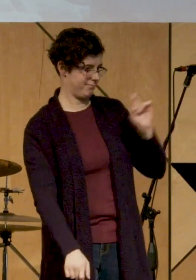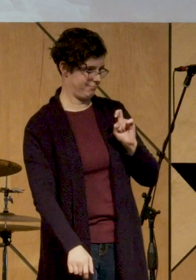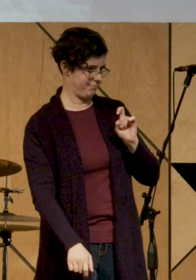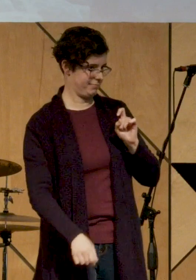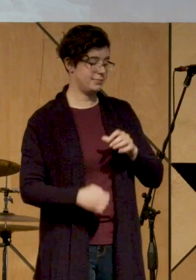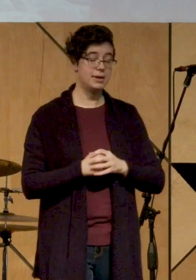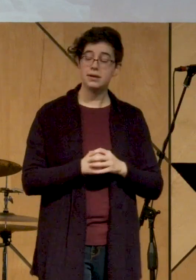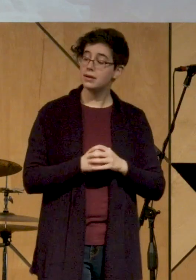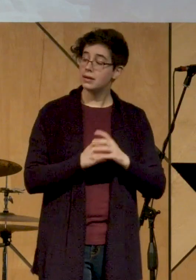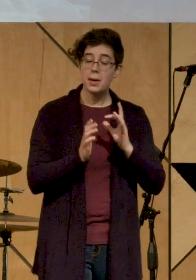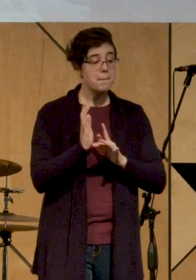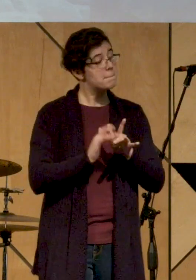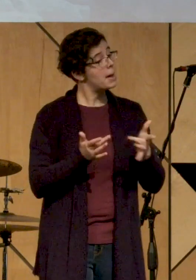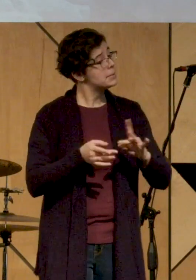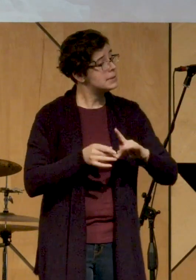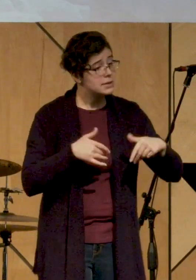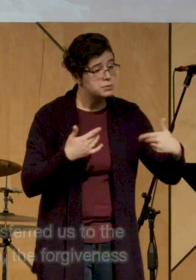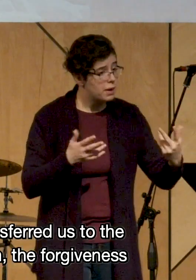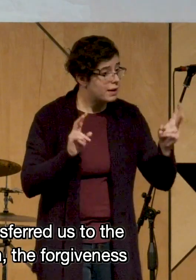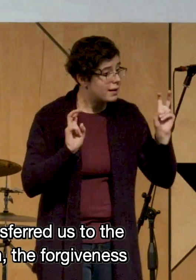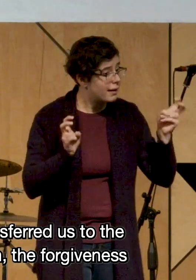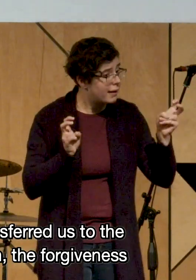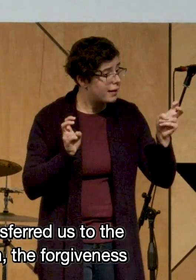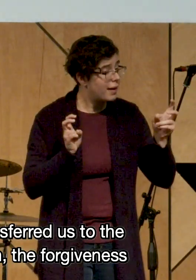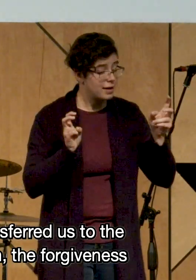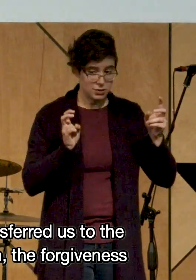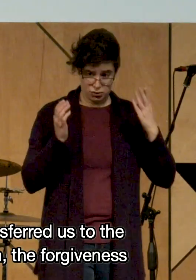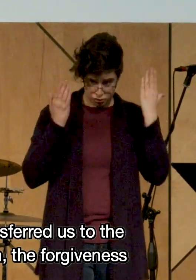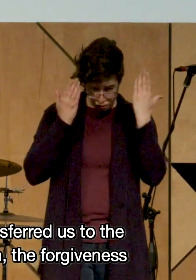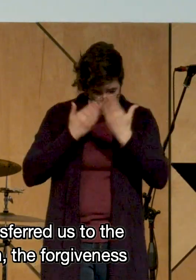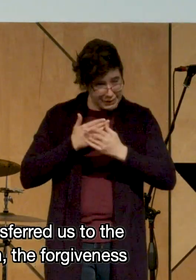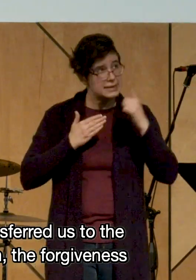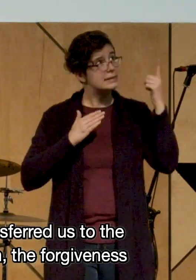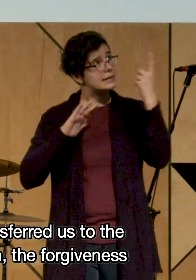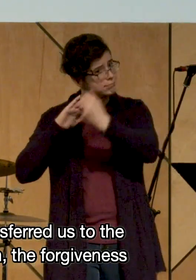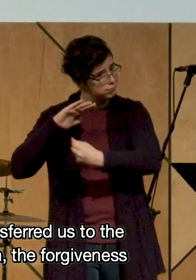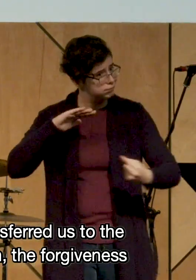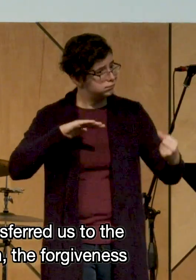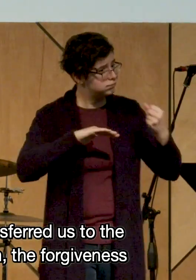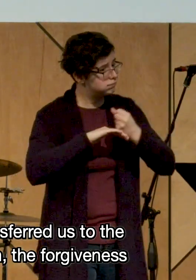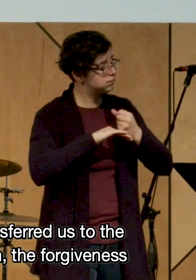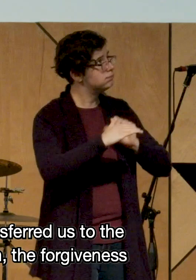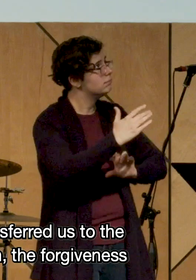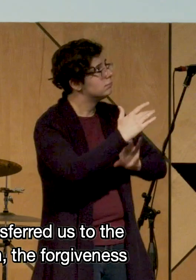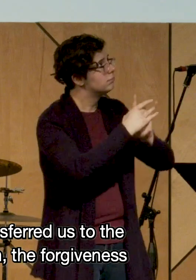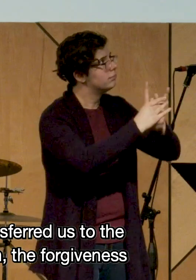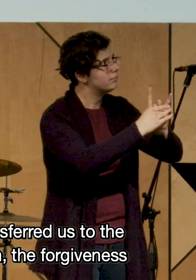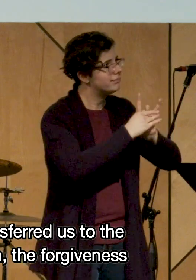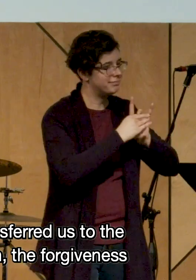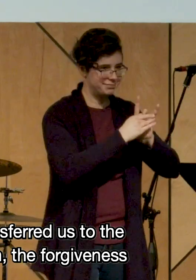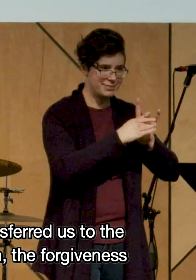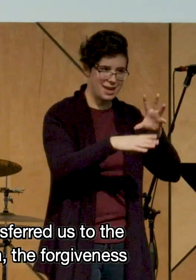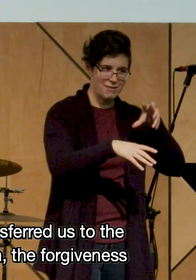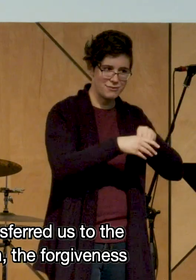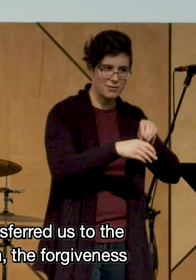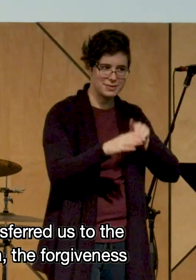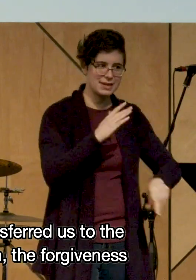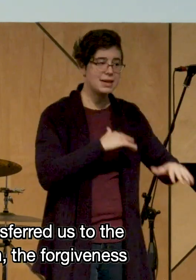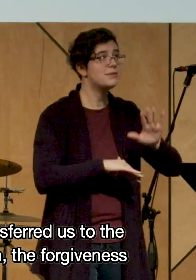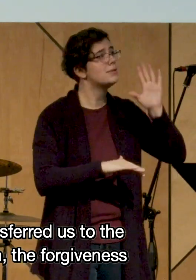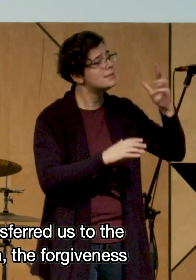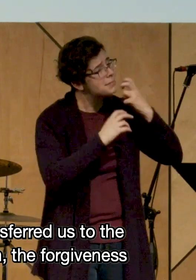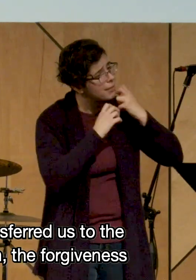says. He has delivered us from the domain of darkness and transferred us to the kingdom of